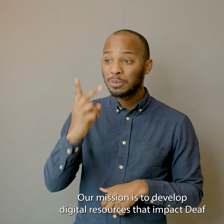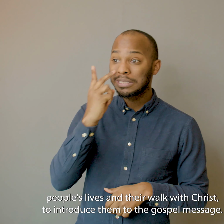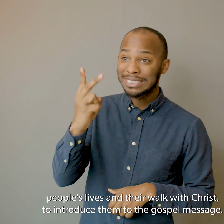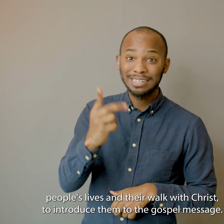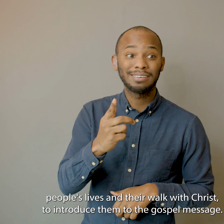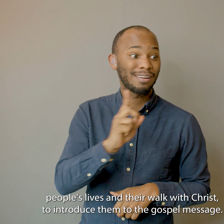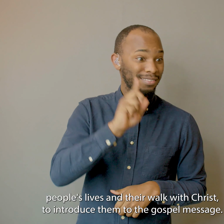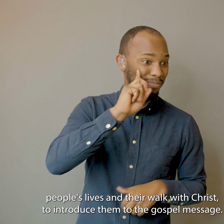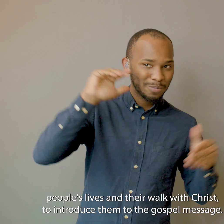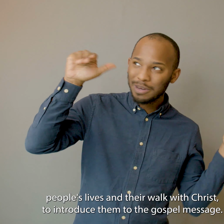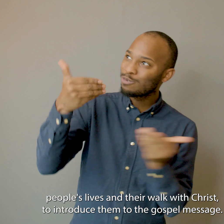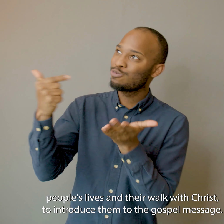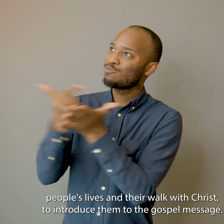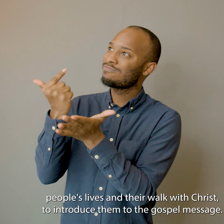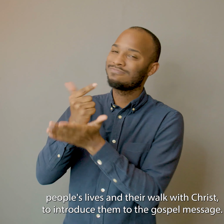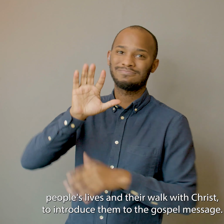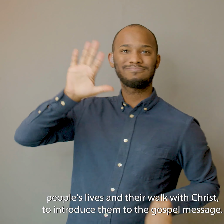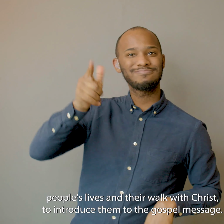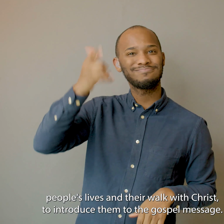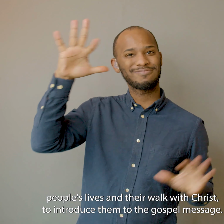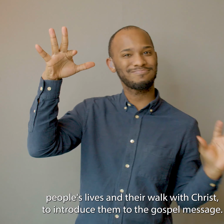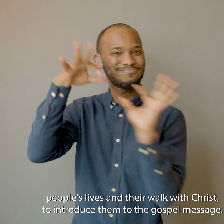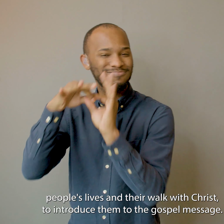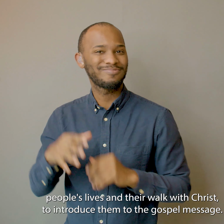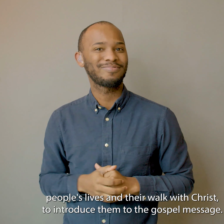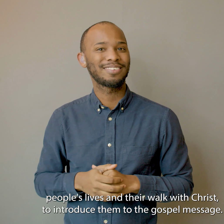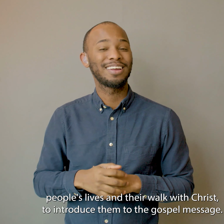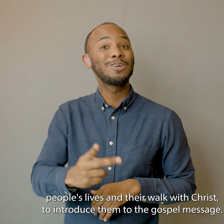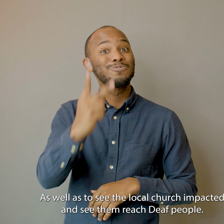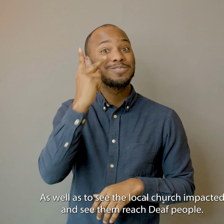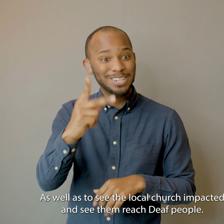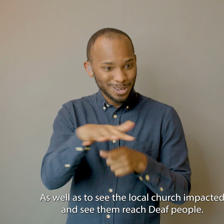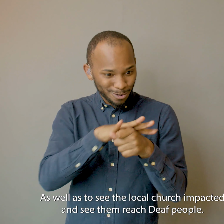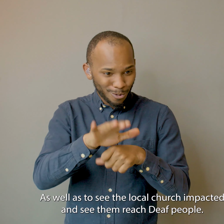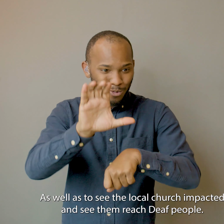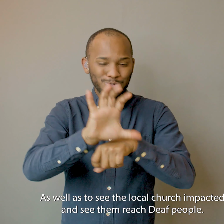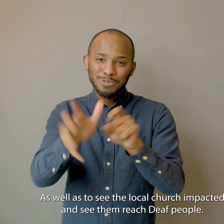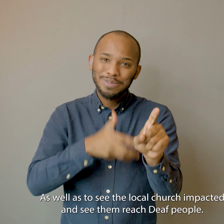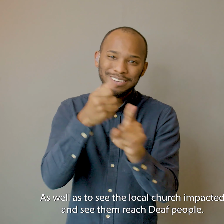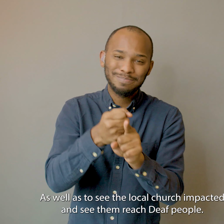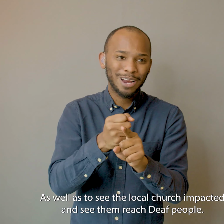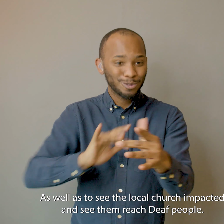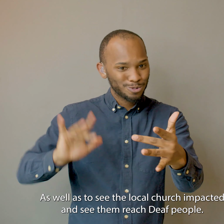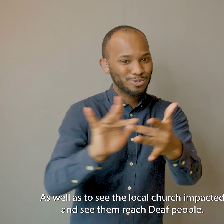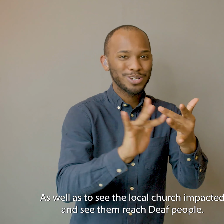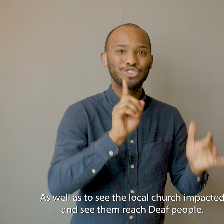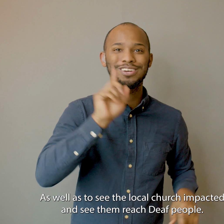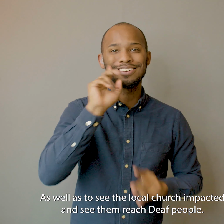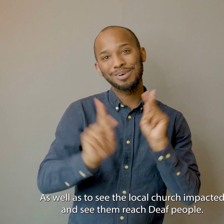deaf people's lives and their walk with Christ, to introduce them to the gospel message and to see the local church impacted